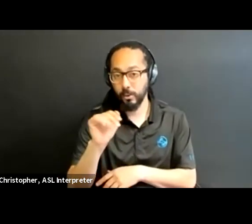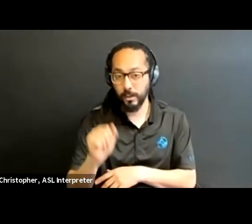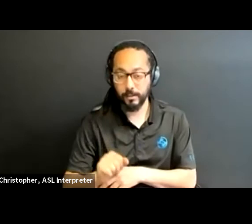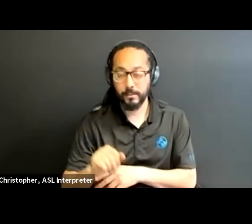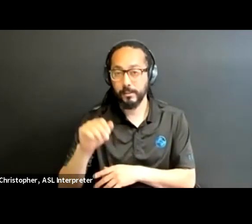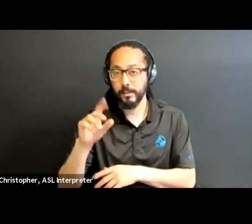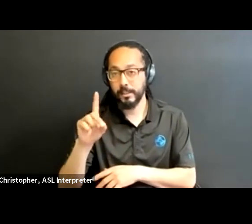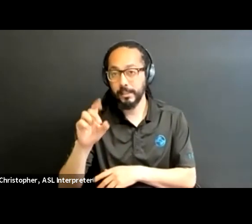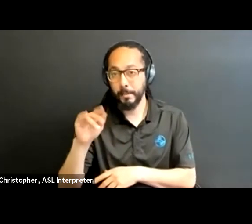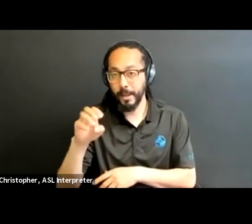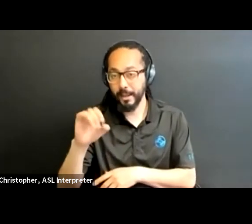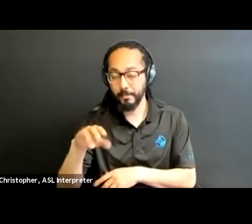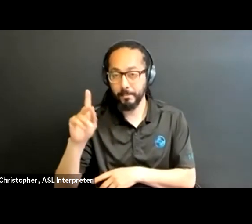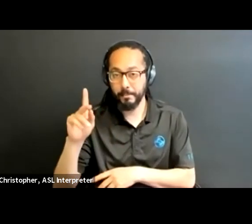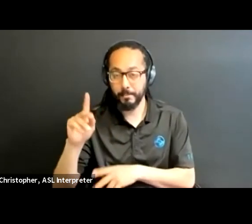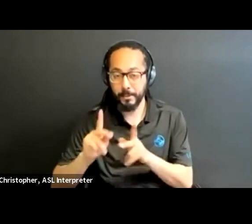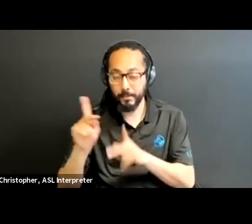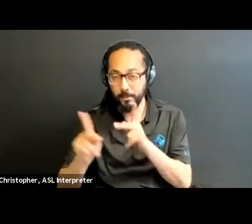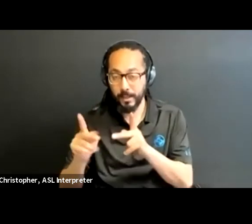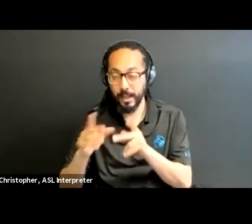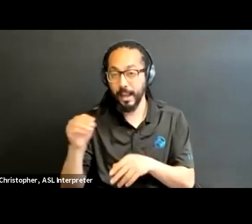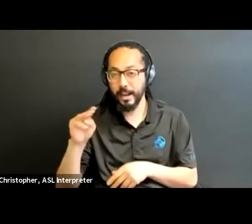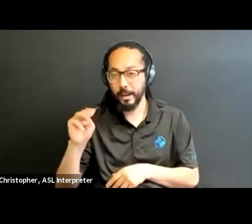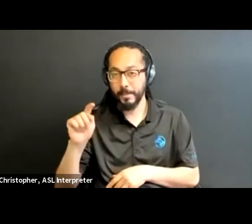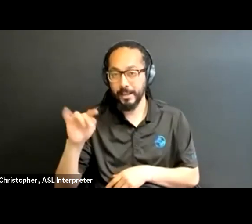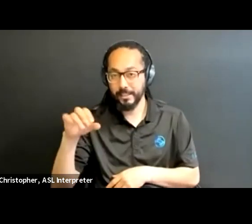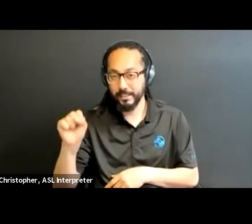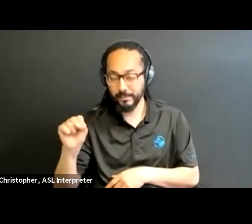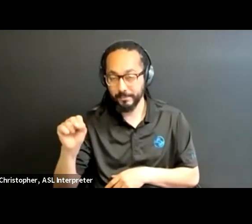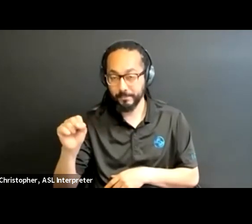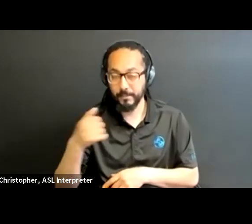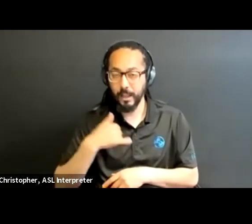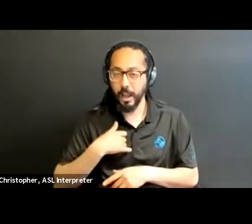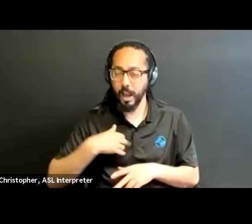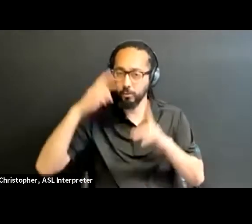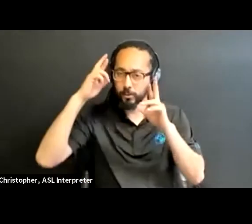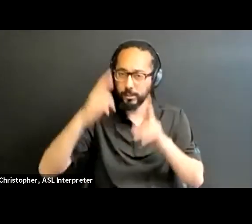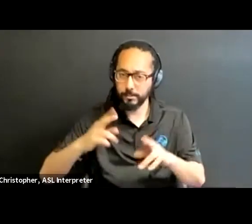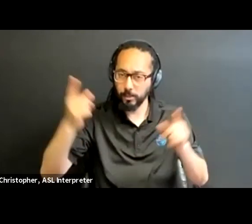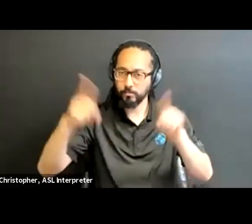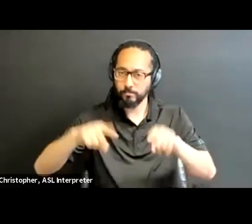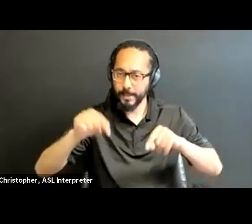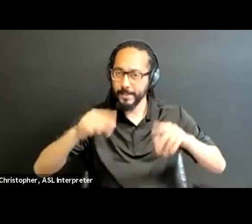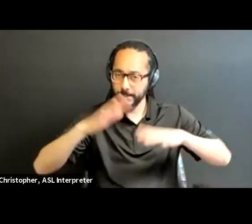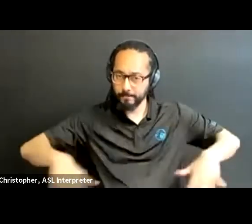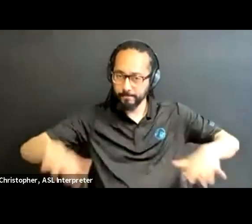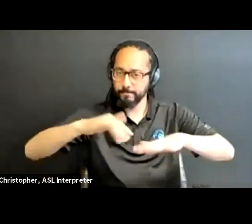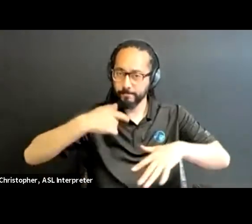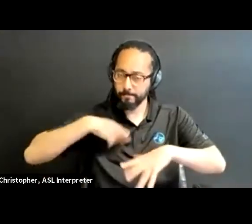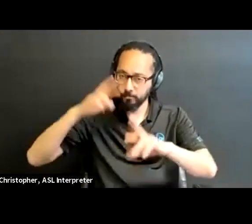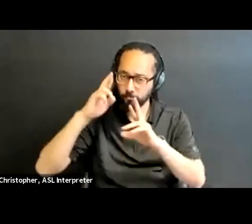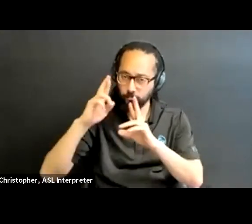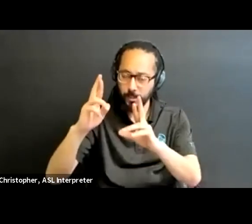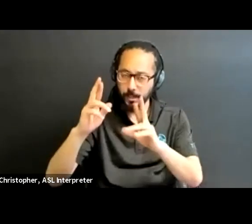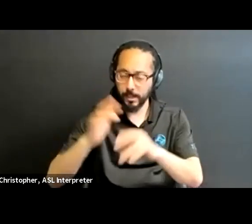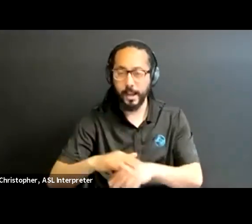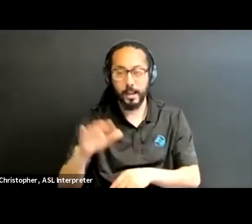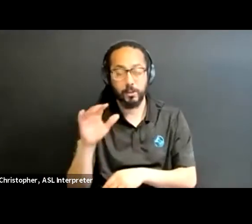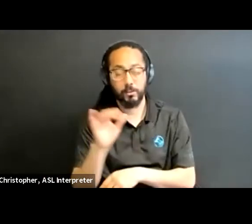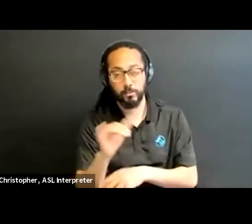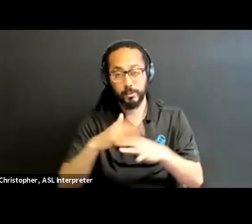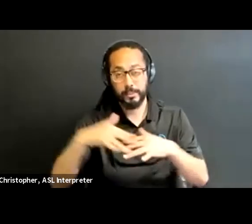and on the homeland of the Métis Nation. I respect the treaties that were made on these territories. I respect Indigenous collective sovereignty where no